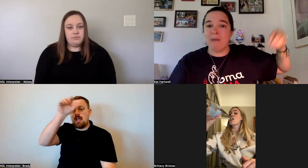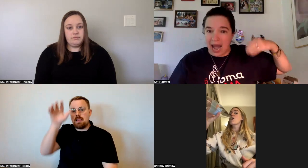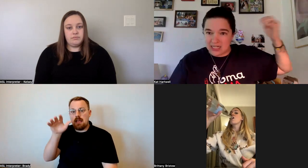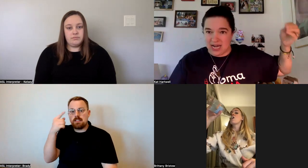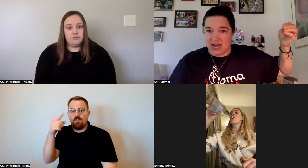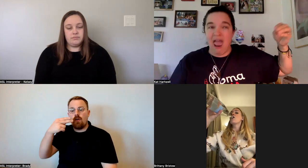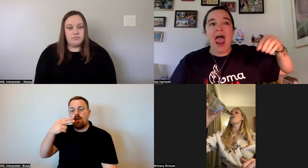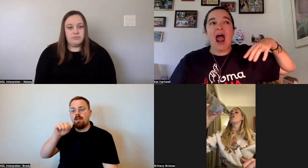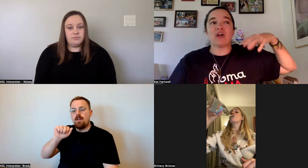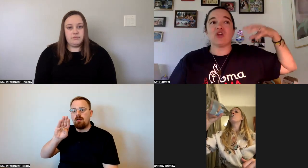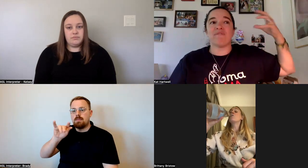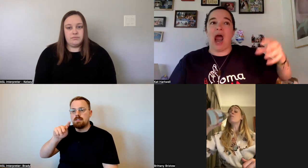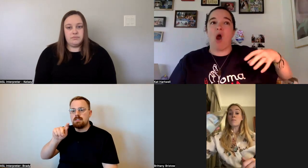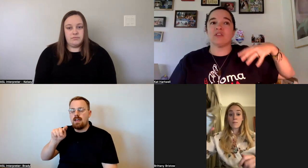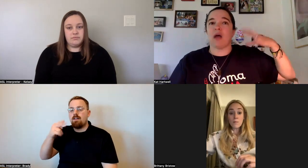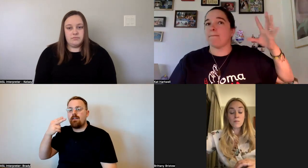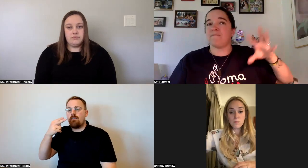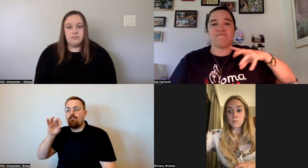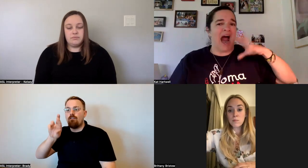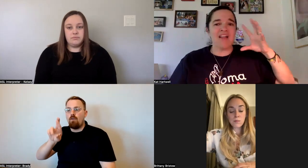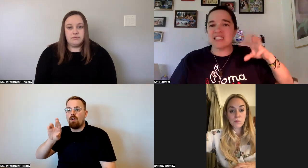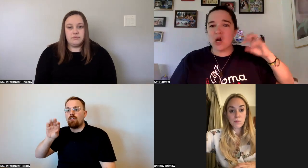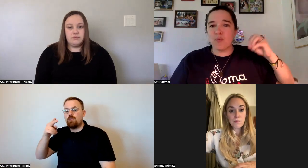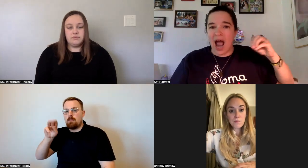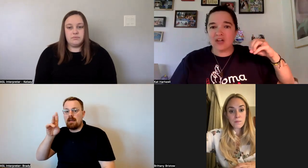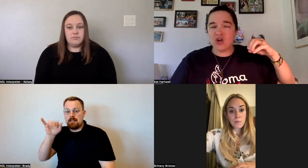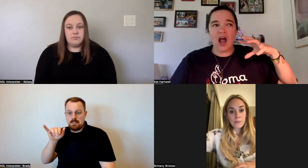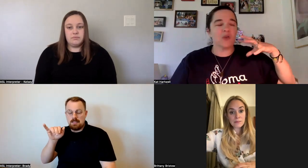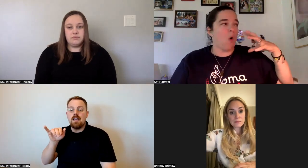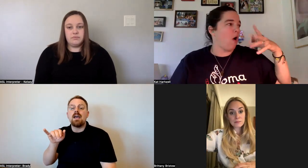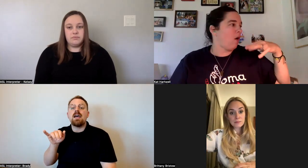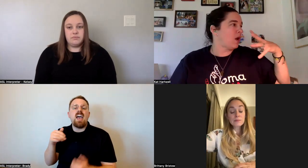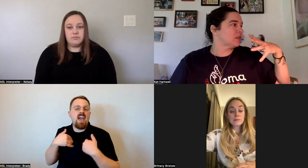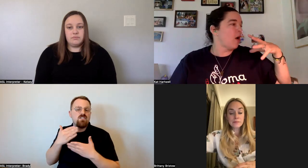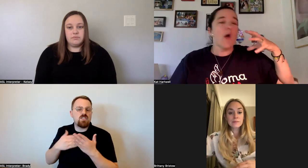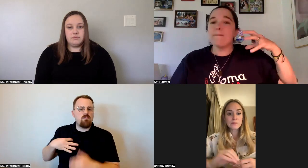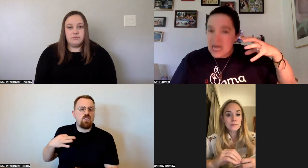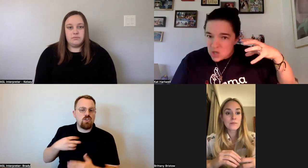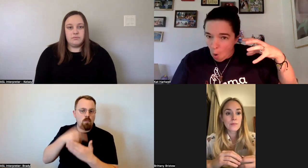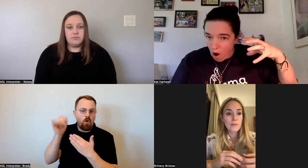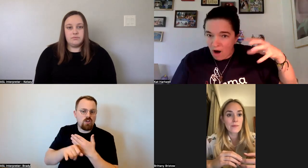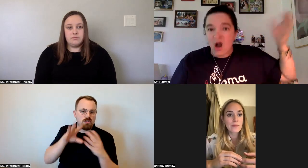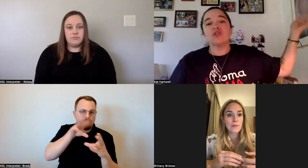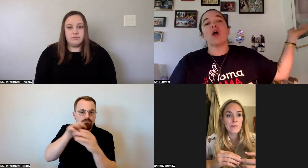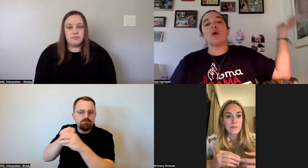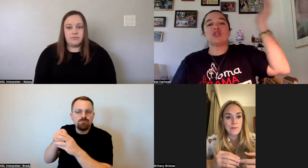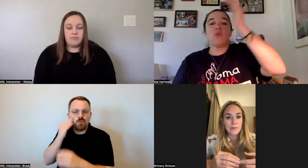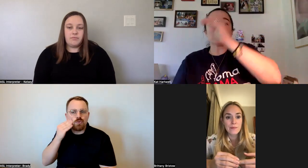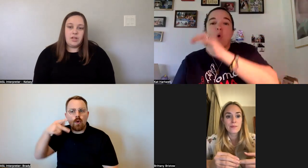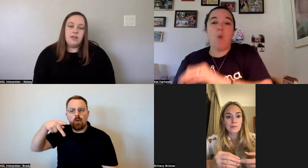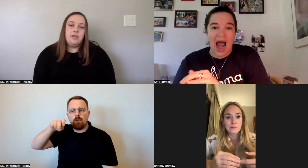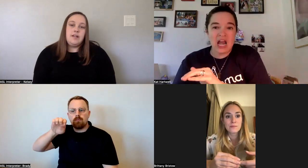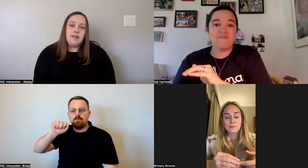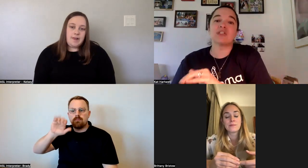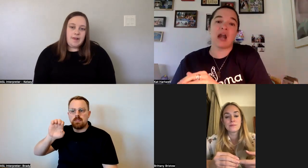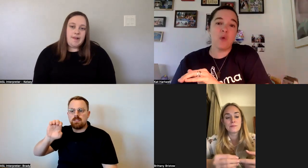for Humanity, and then she found some volunteer project or what is it, Peace Corps. So then when she